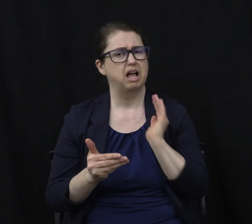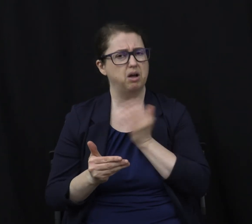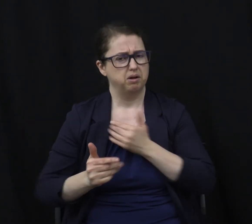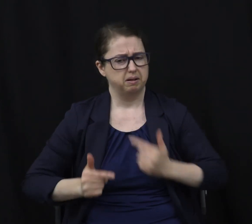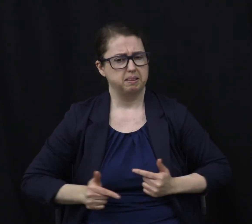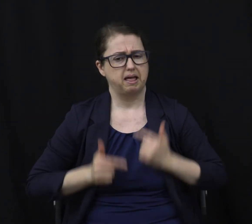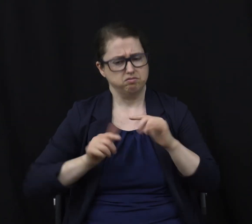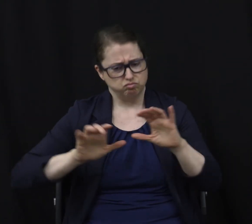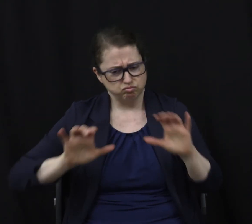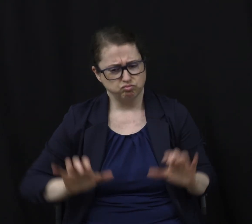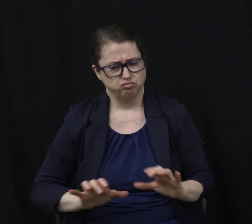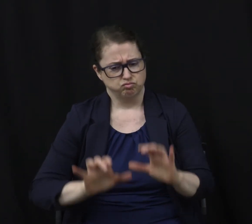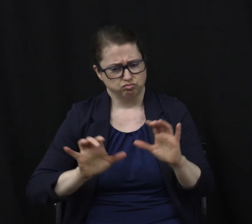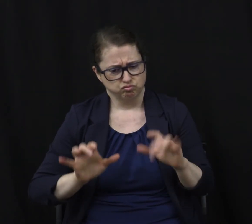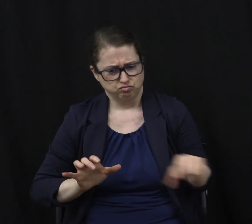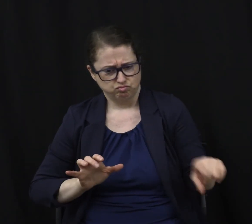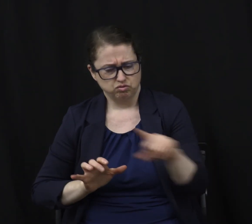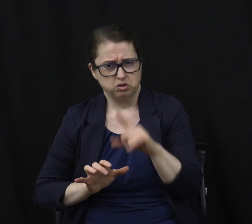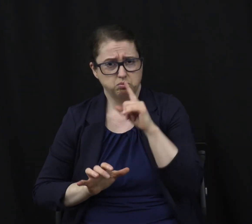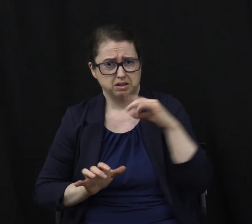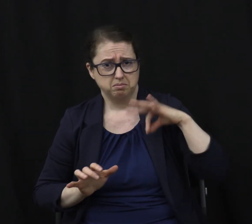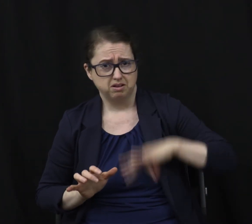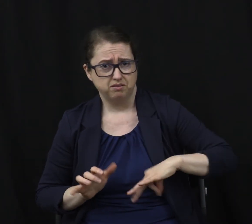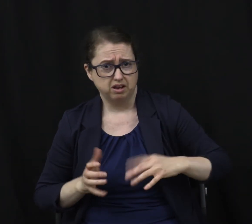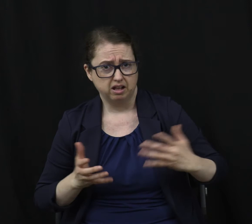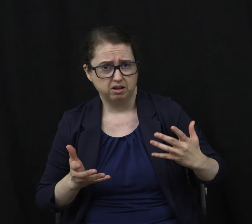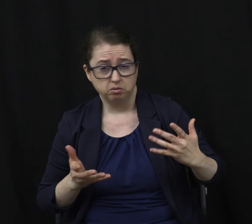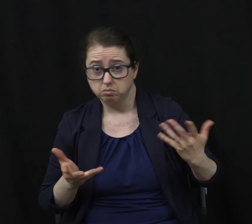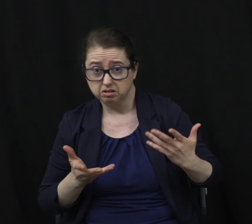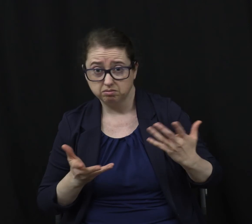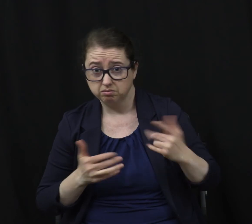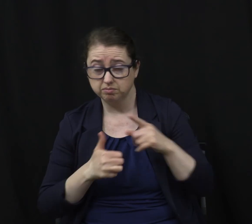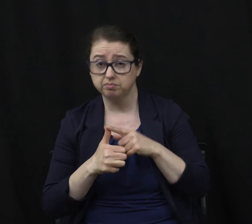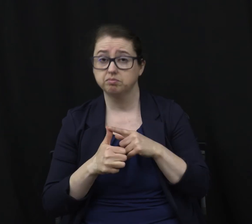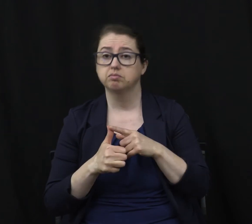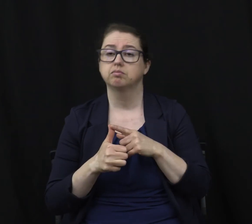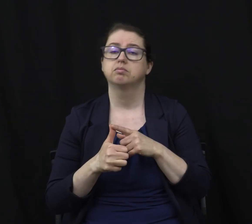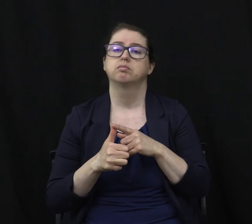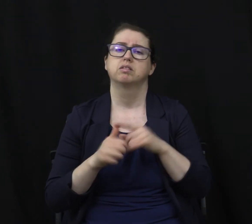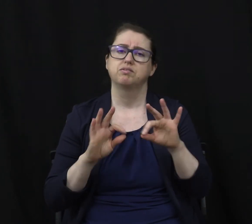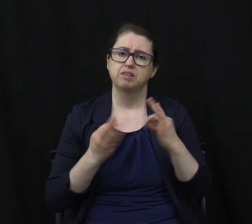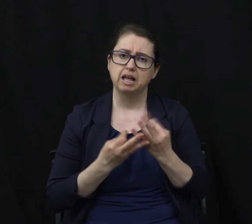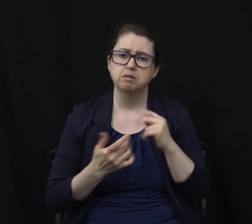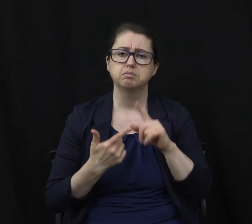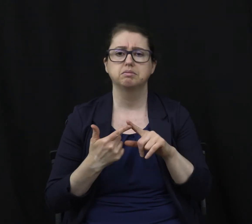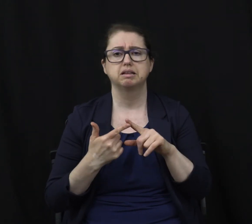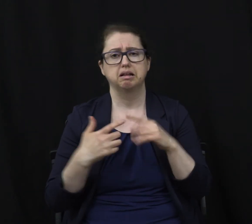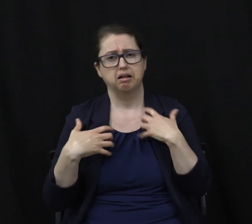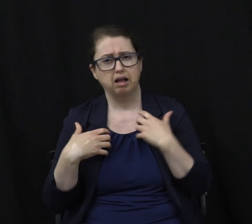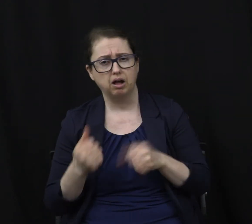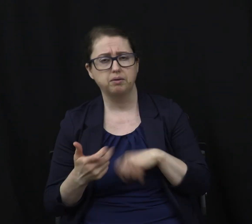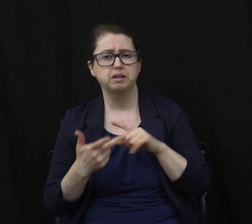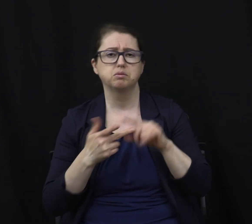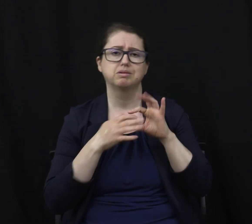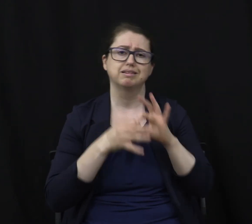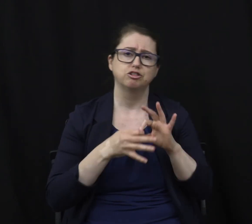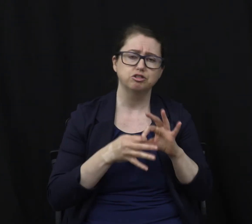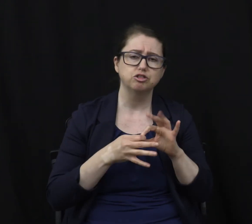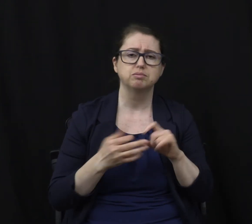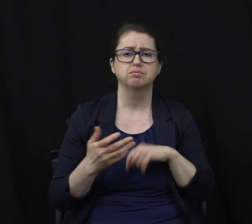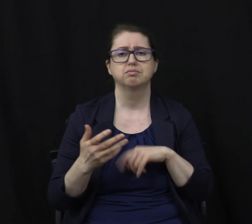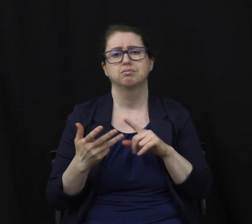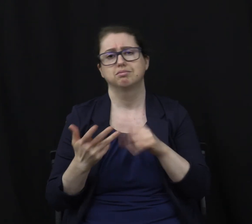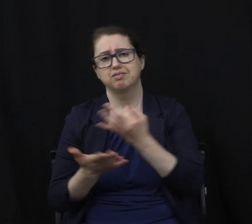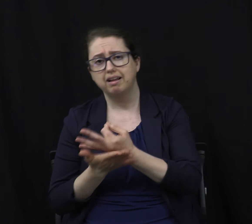things would include our families, our health, our finances, relationships, and even our faith. It is so easy